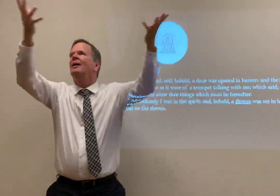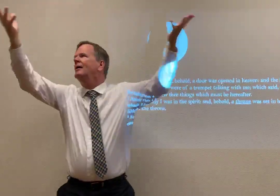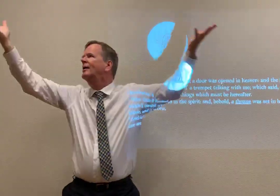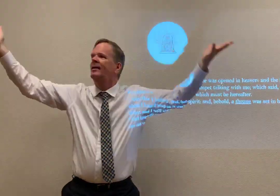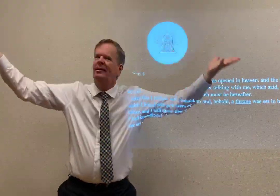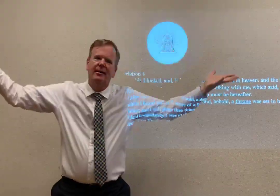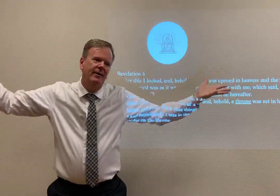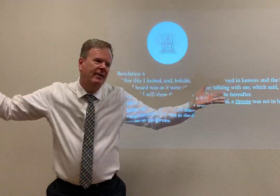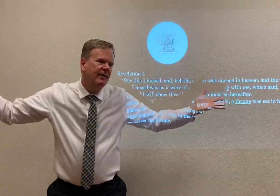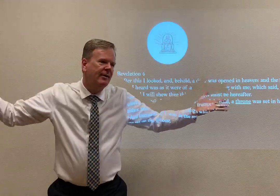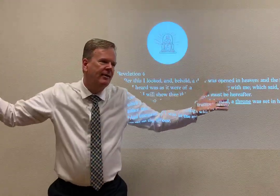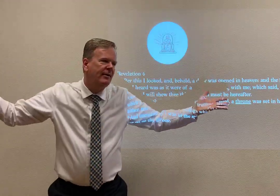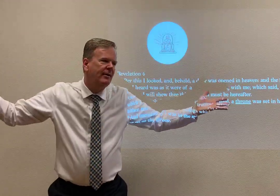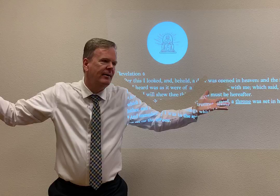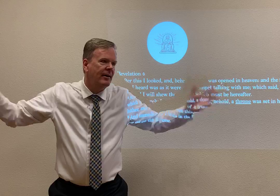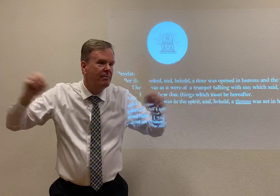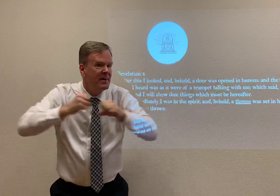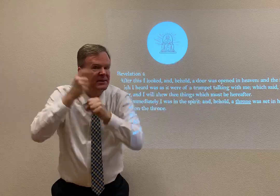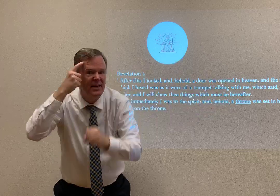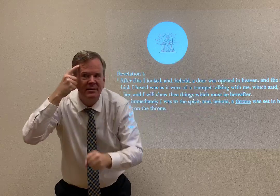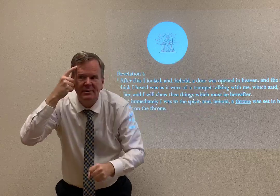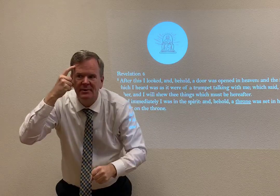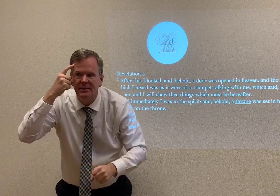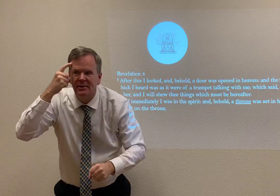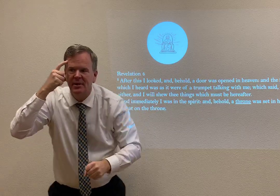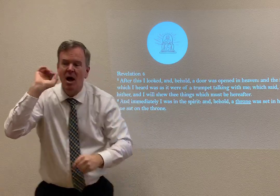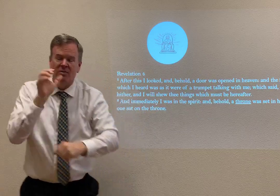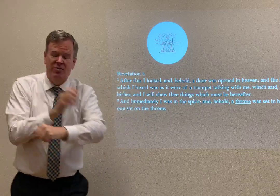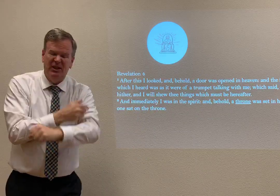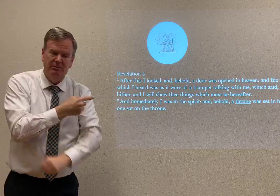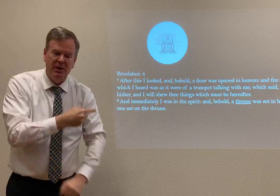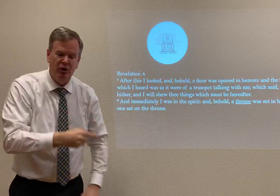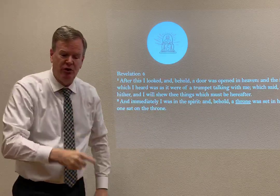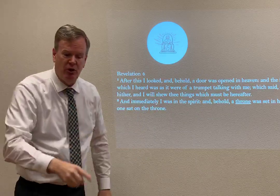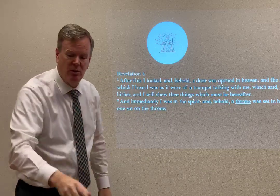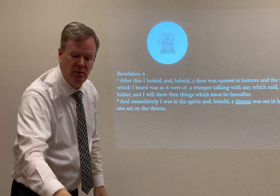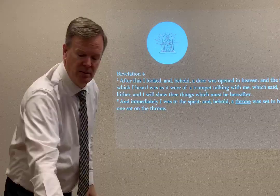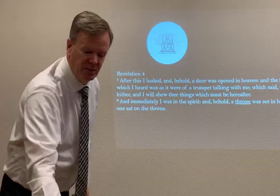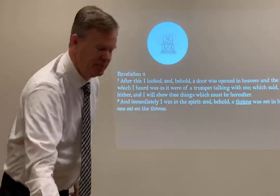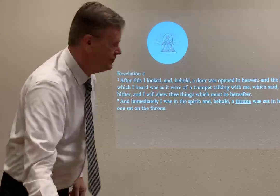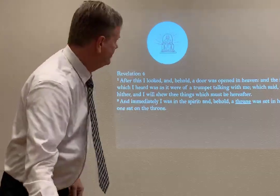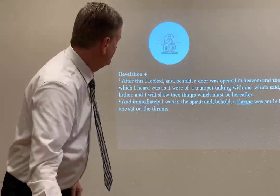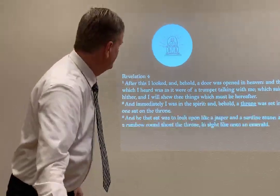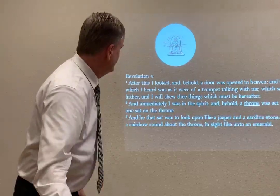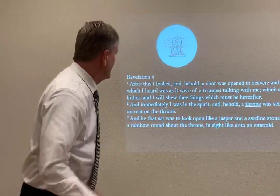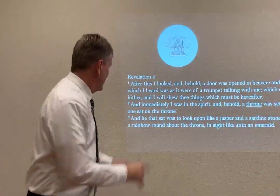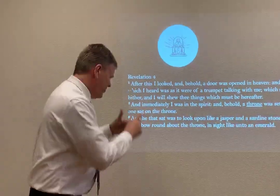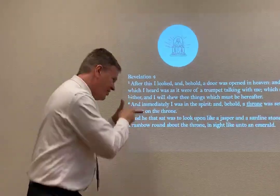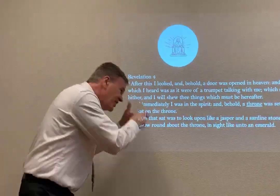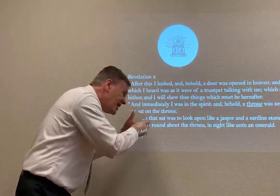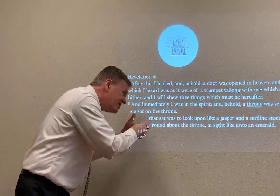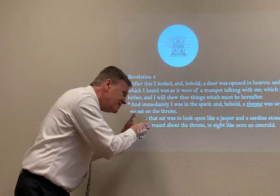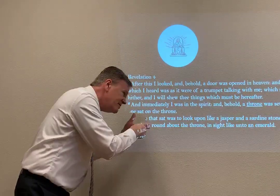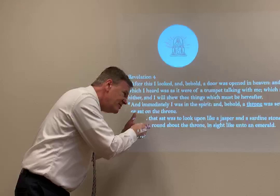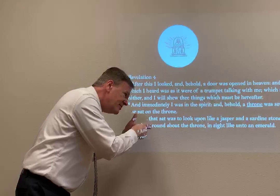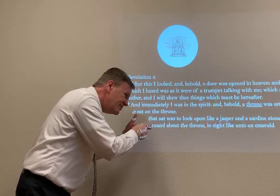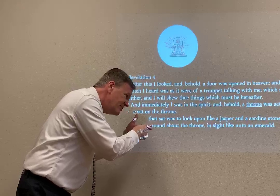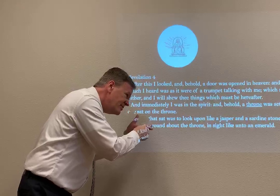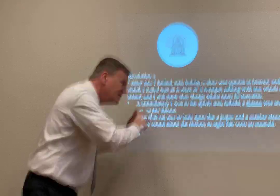he continues, and does that make sense? So he mentions here in Revelation chapter 4,